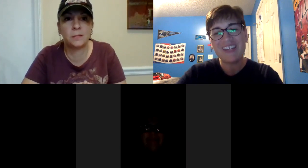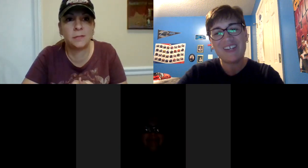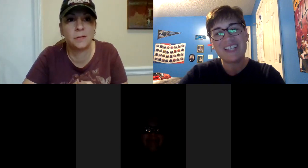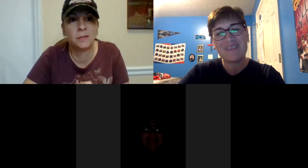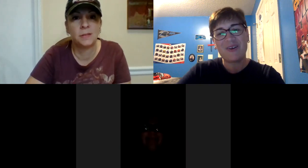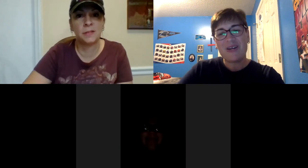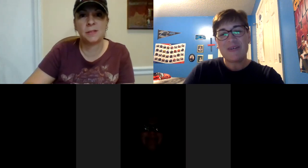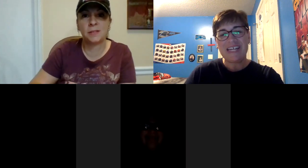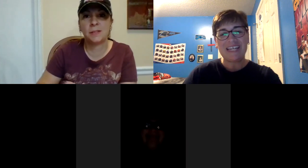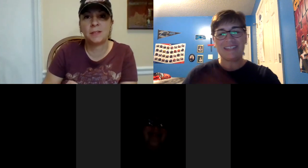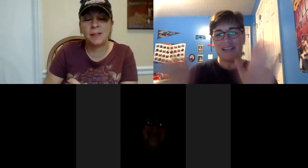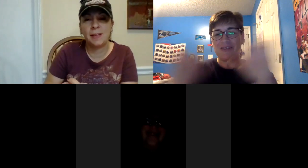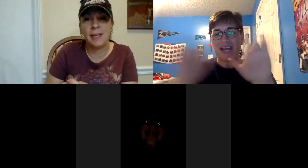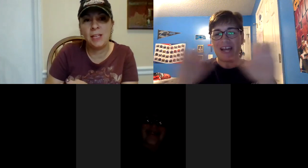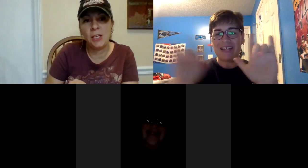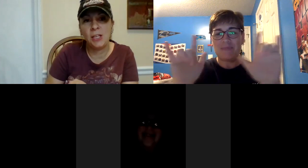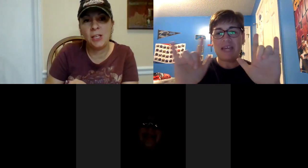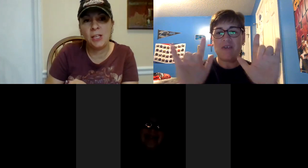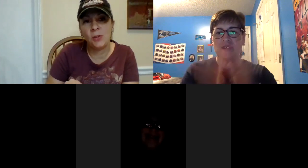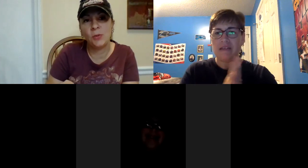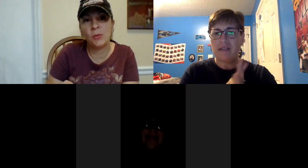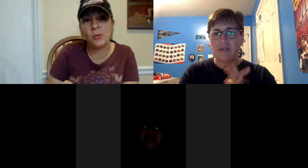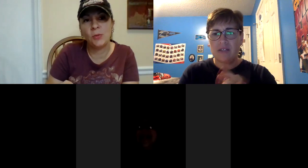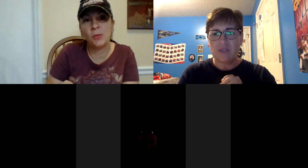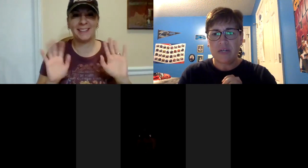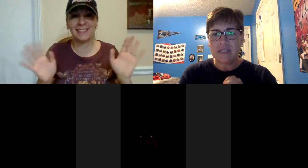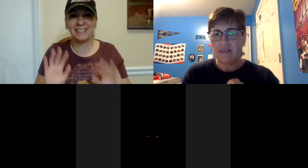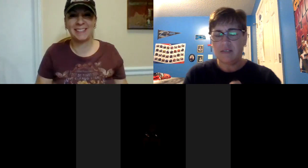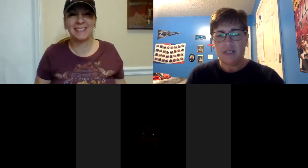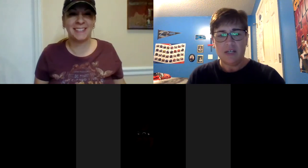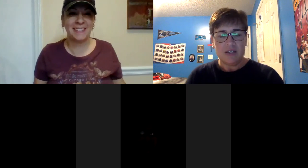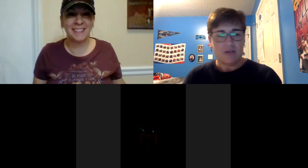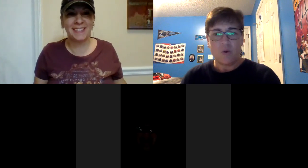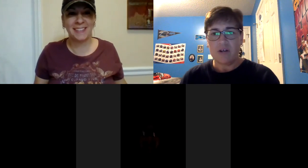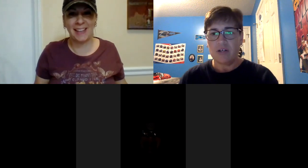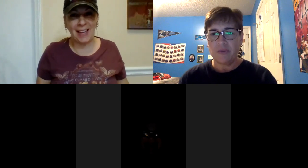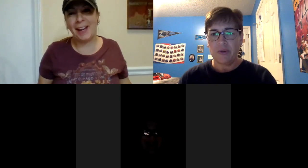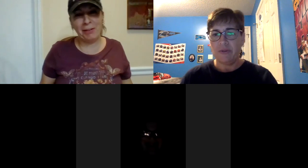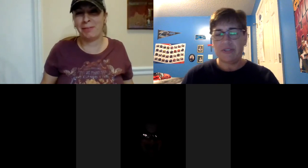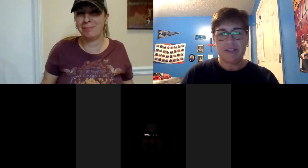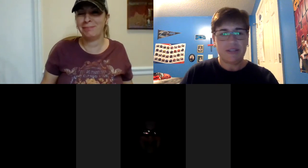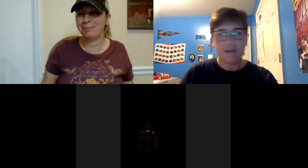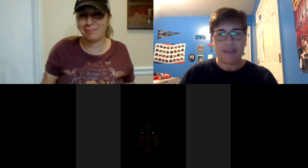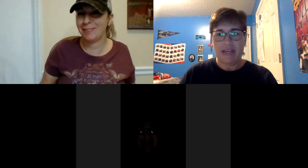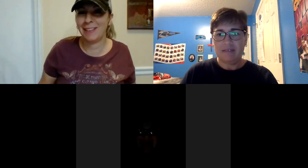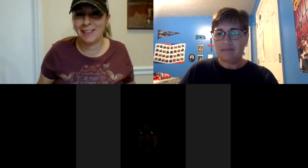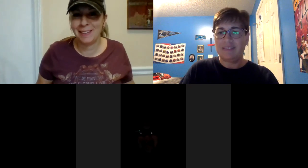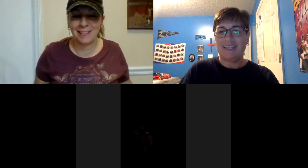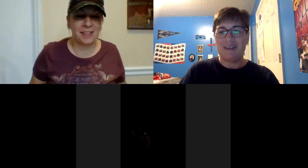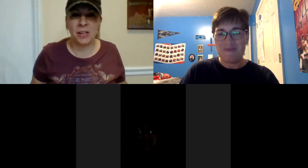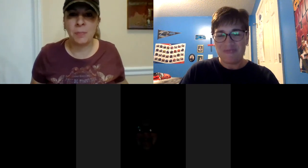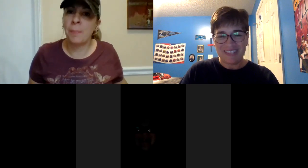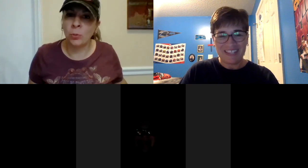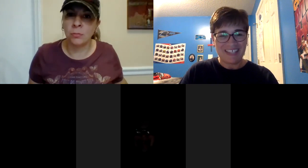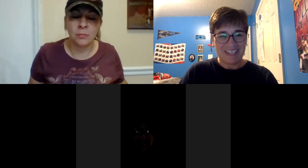All right. You guys have a great week. Love you guys. Be careful out there with all this crazy water on the road and all that.